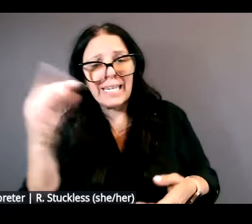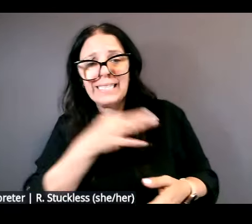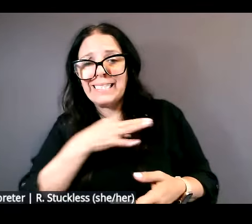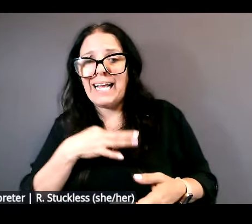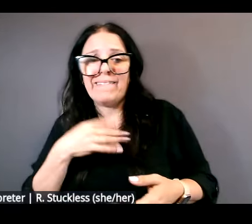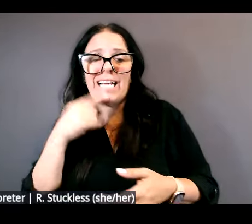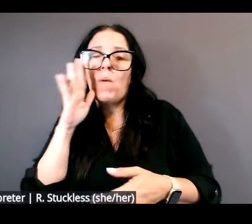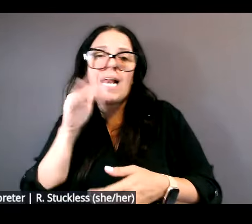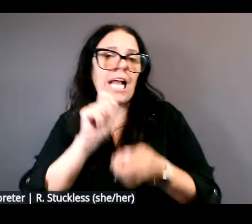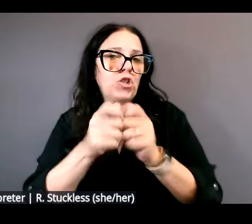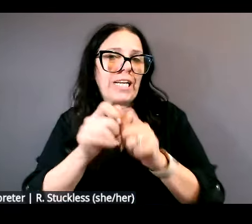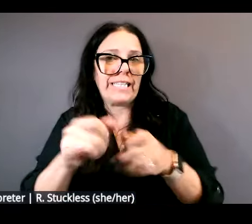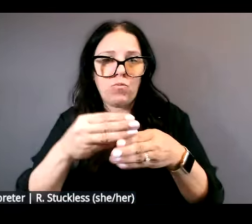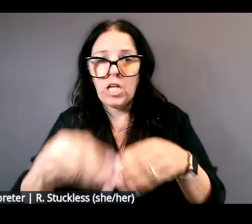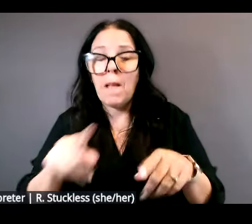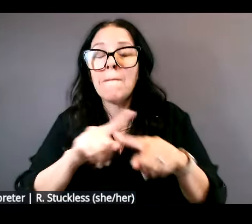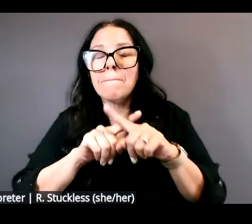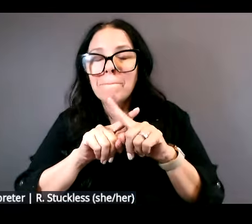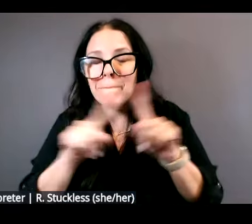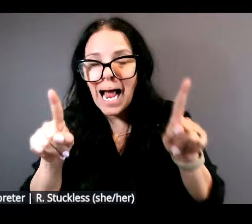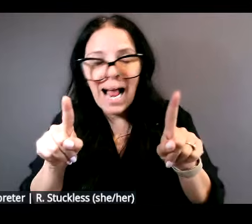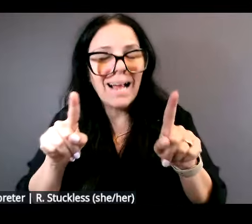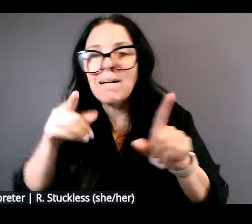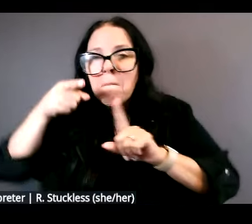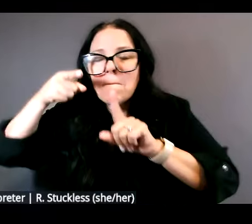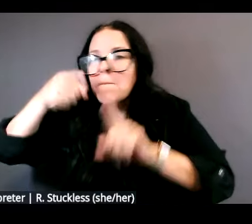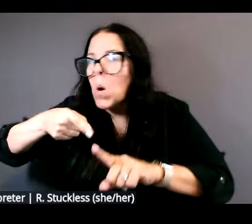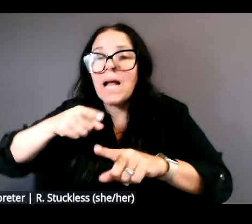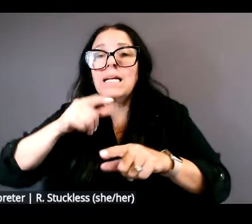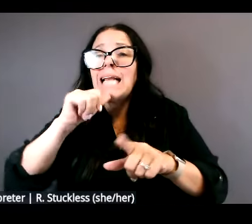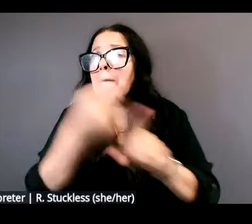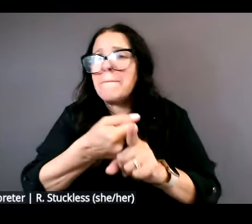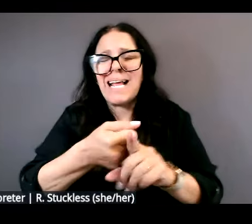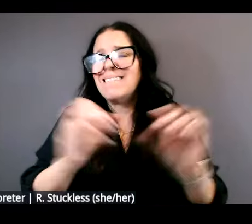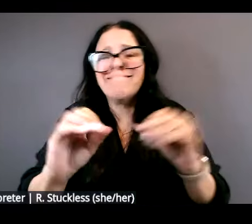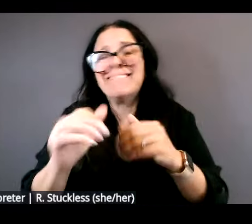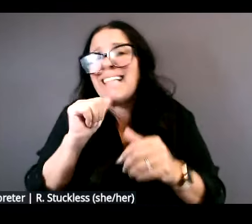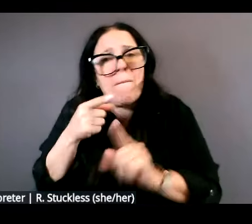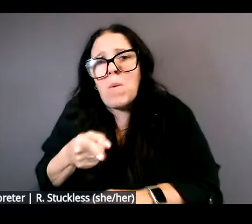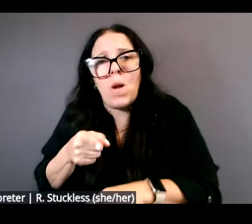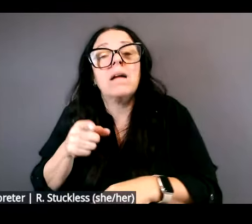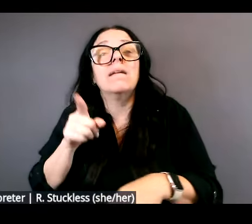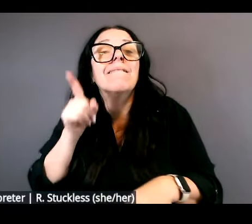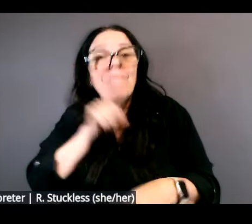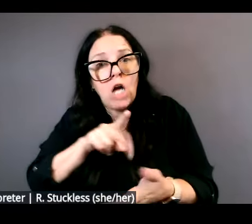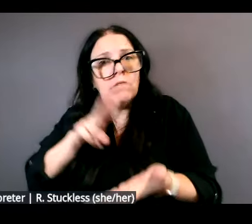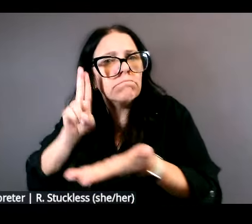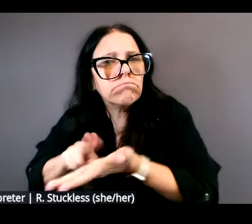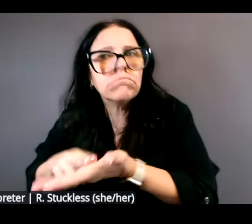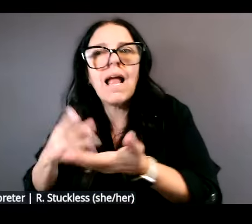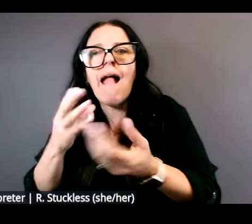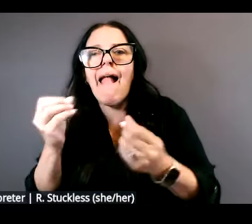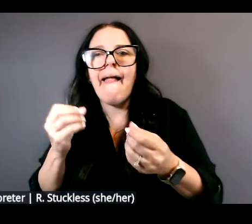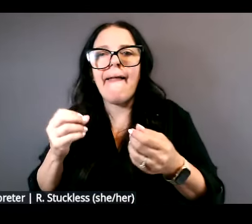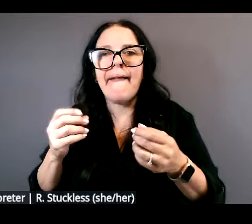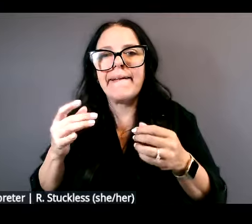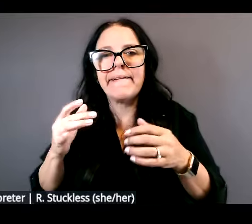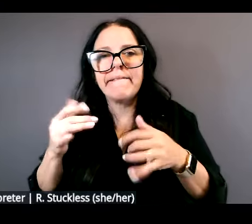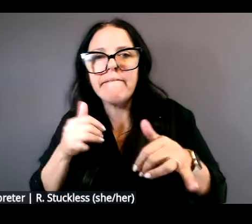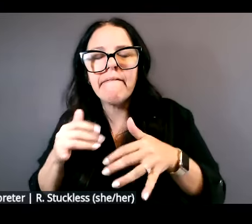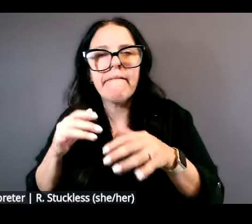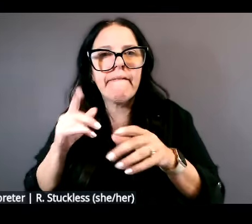intolerable, and the board needs to send a message that it will not tolerate it whenever it's discovered. So I'd urge you to take some punitive action against the